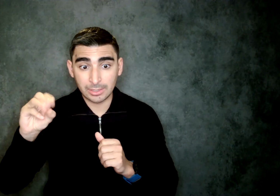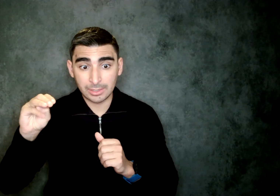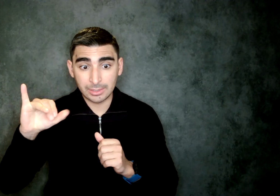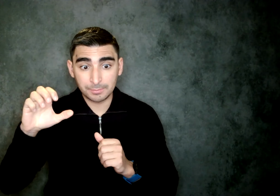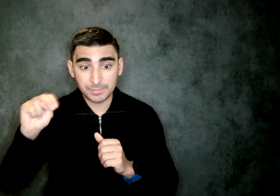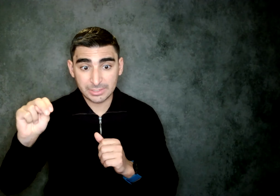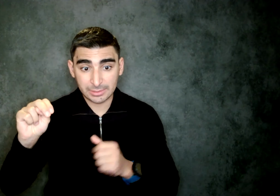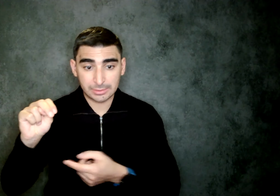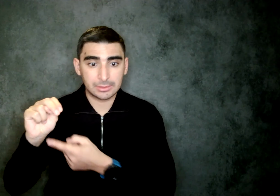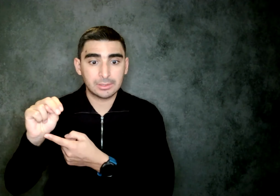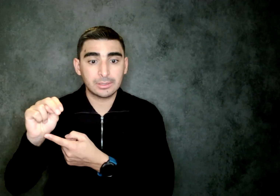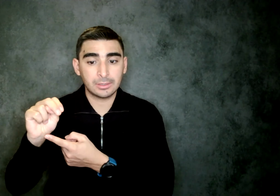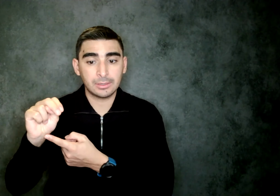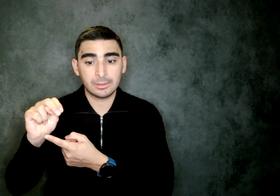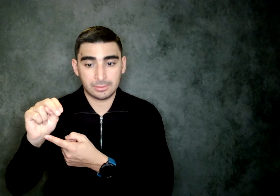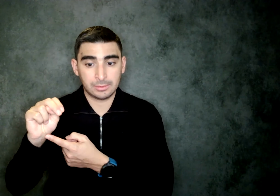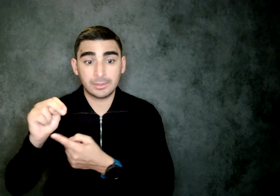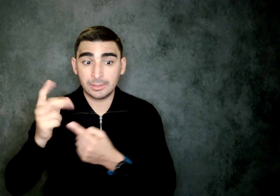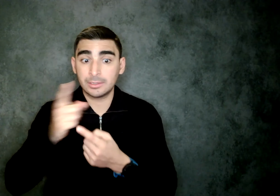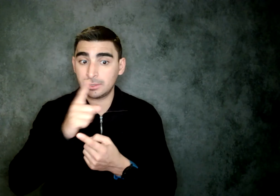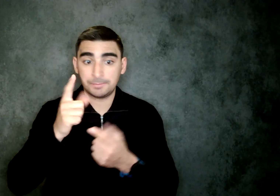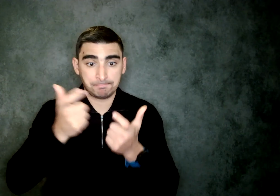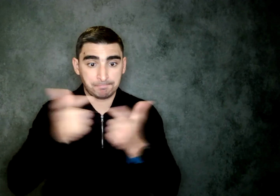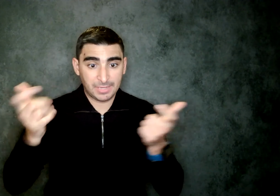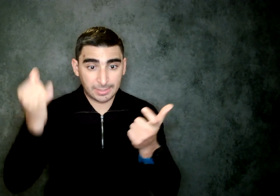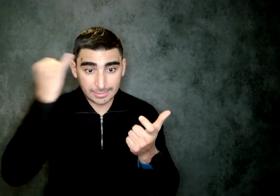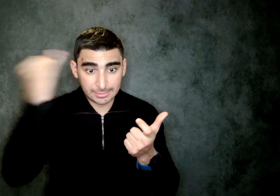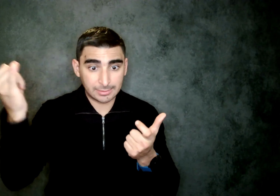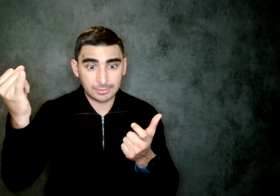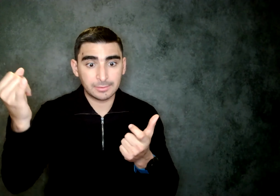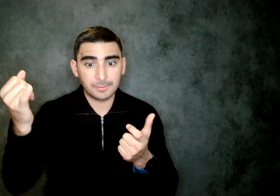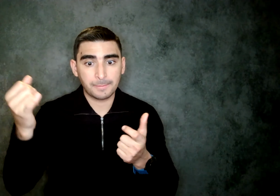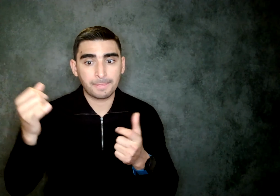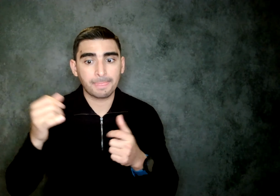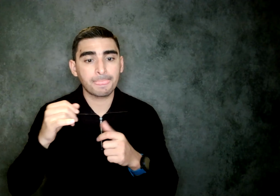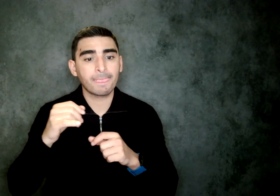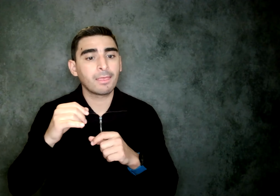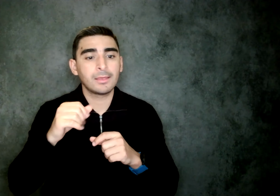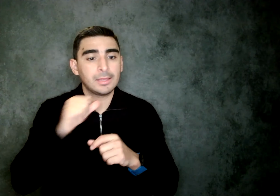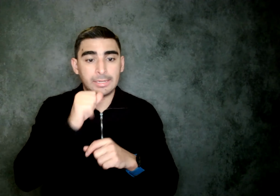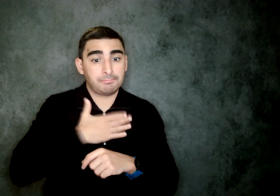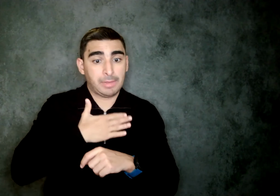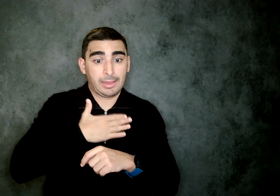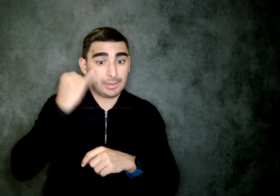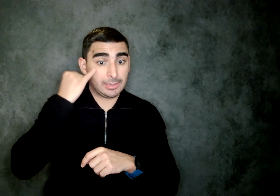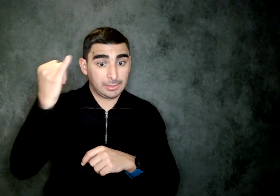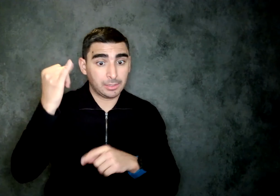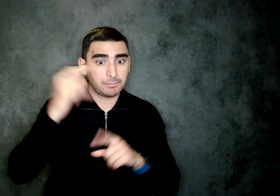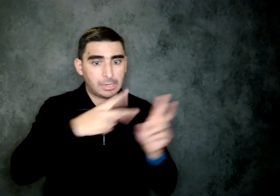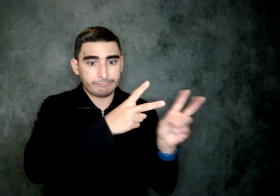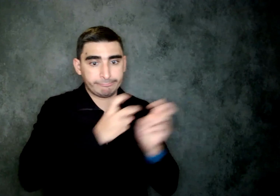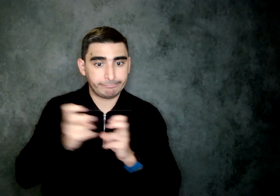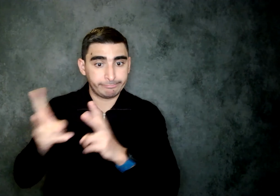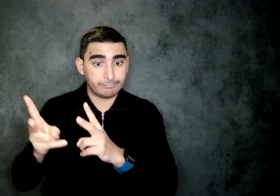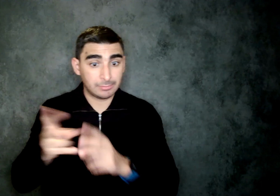big new ideas. So it's not my idea, but I really respect the person whose